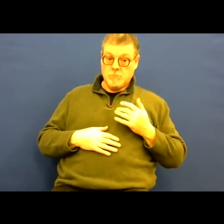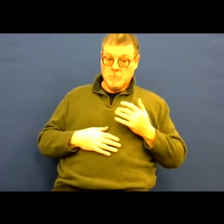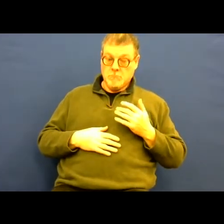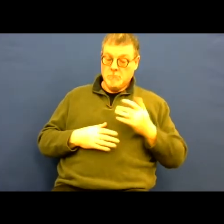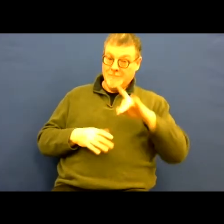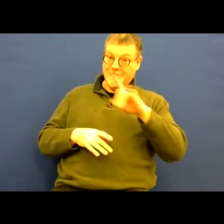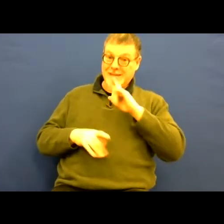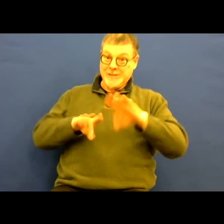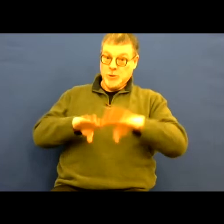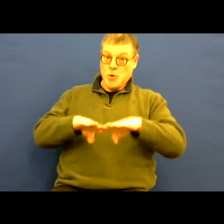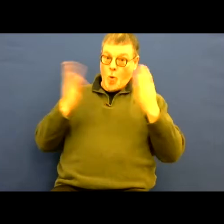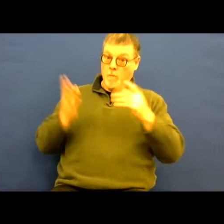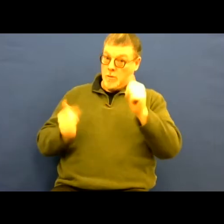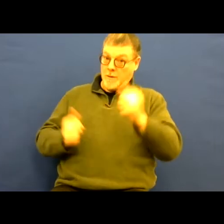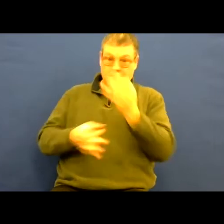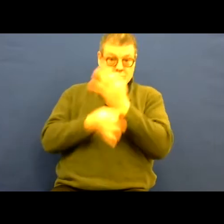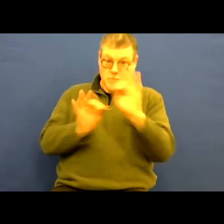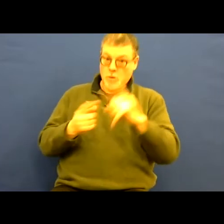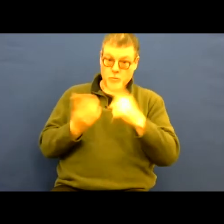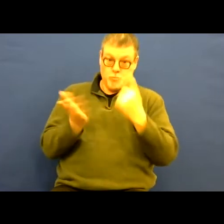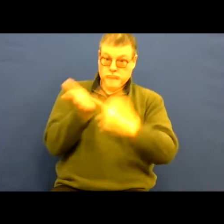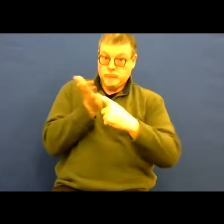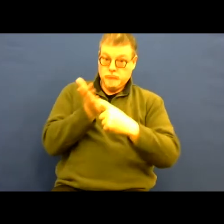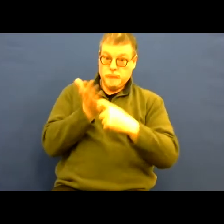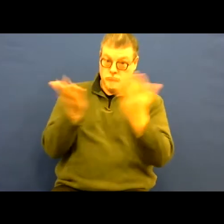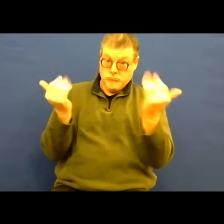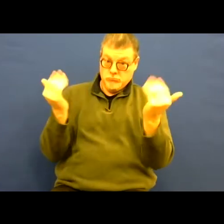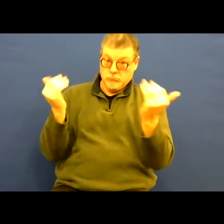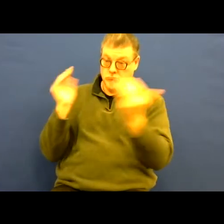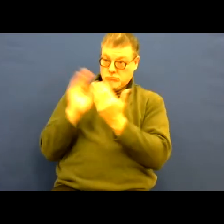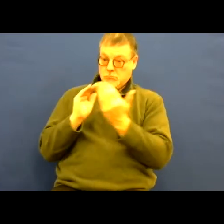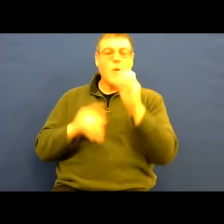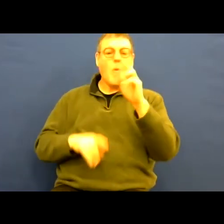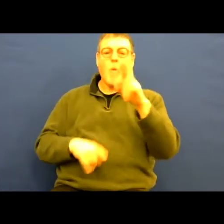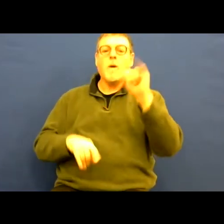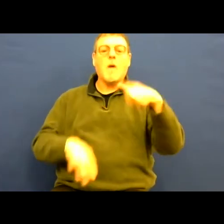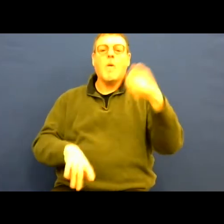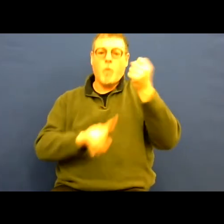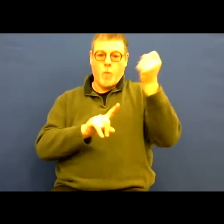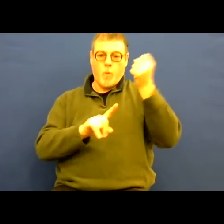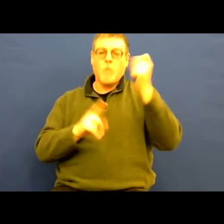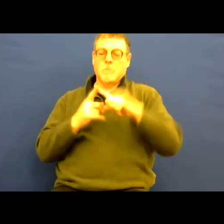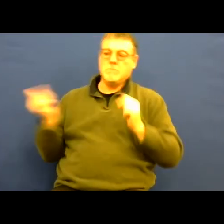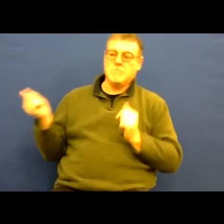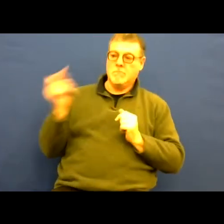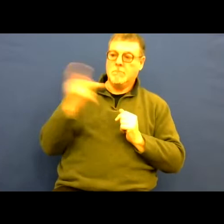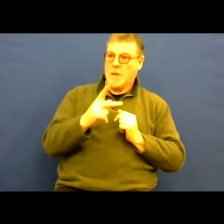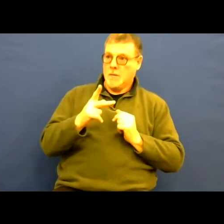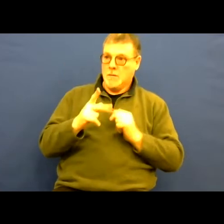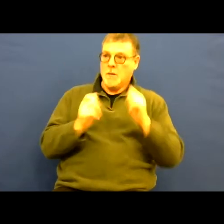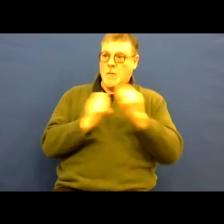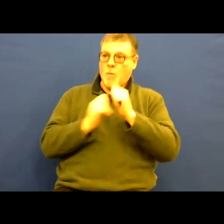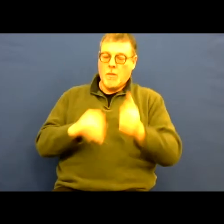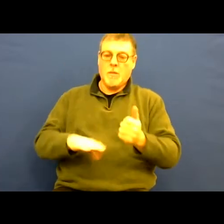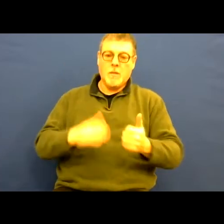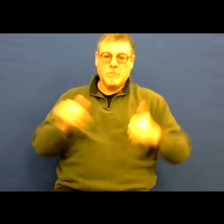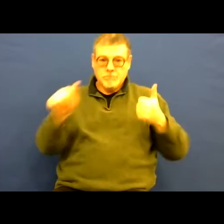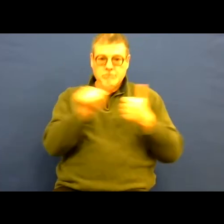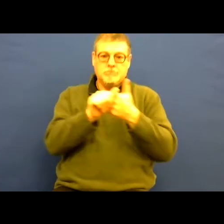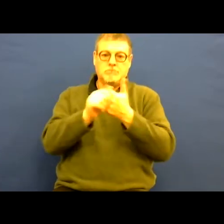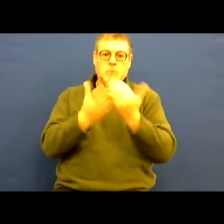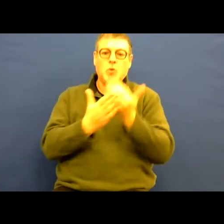hearing is open and you are free to offer opinion, or you can wait till they come back with updated plans, assuming